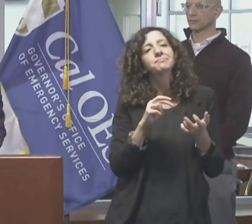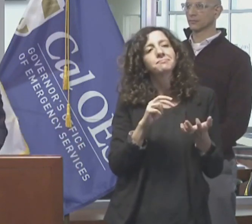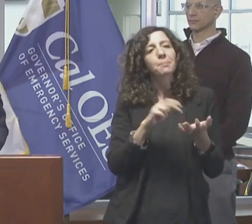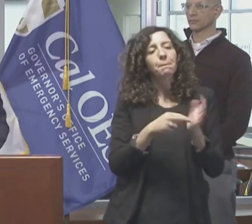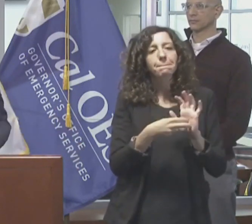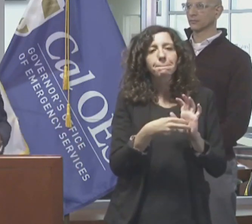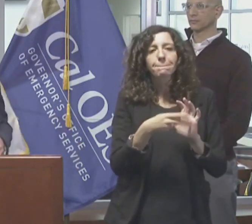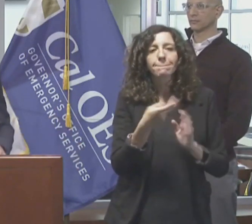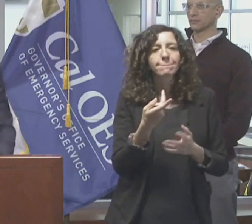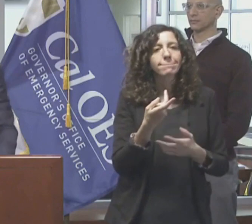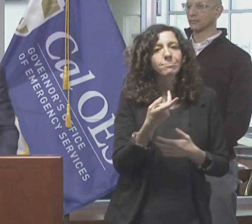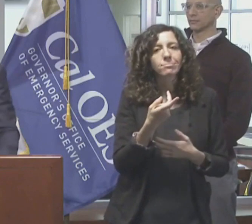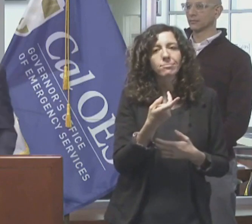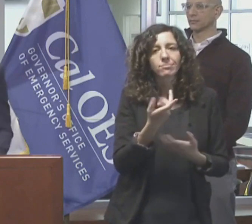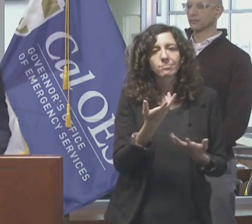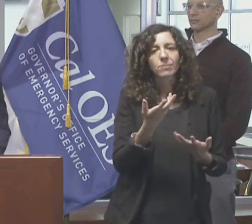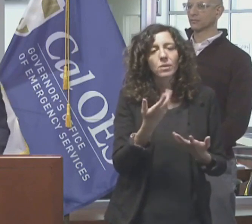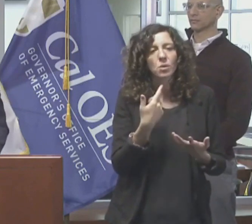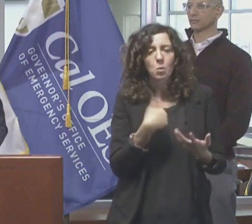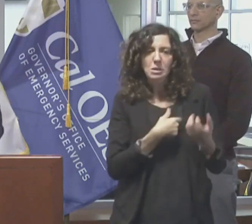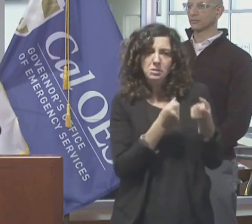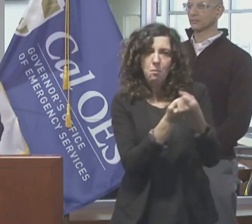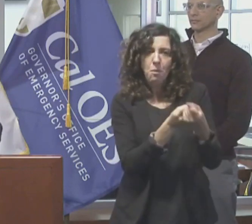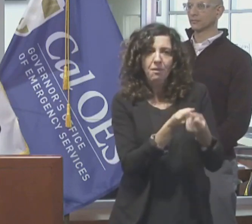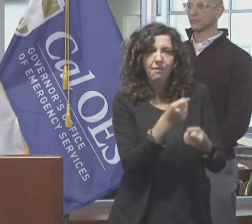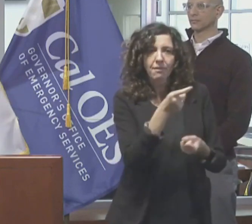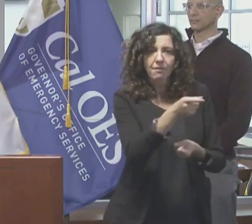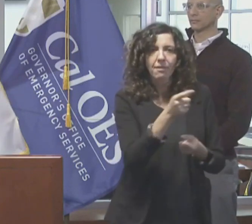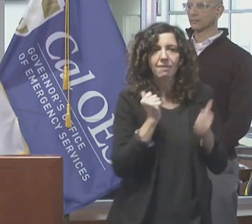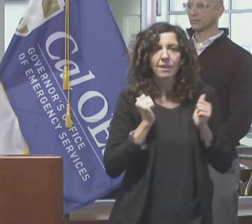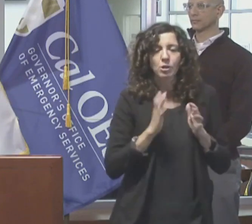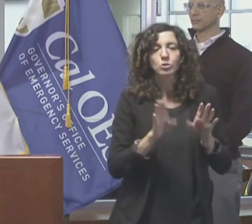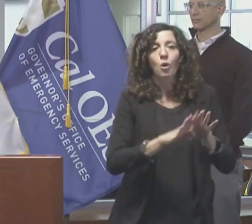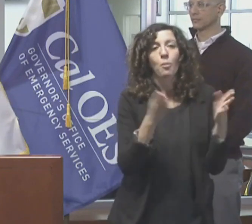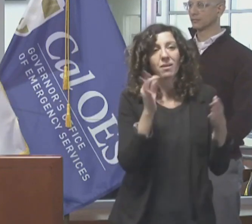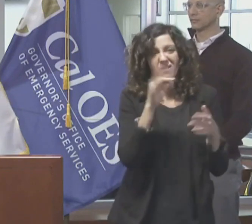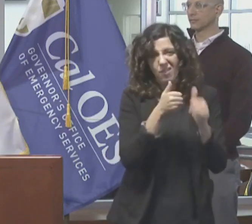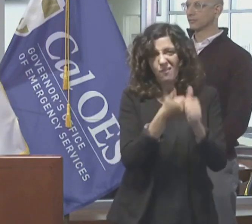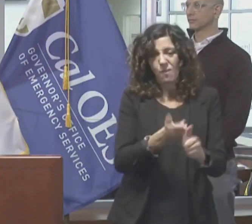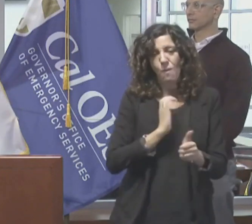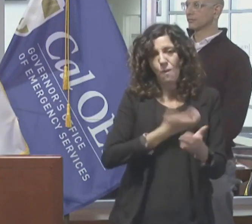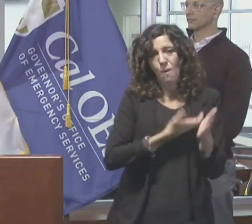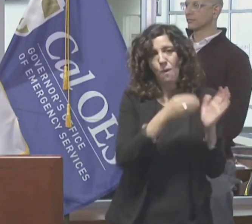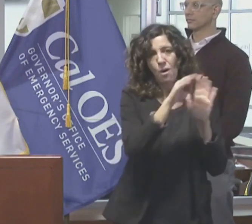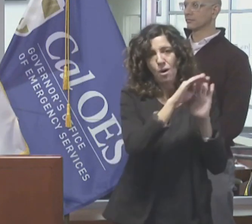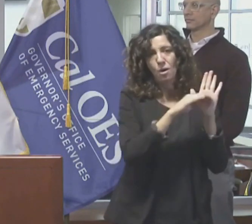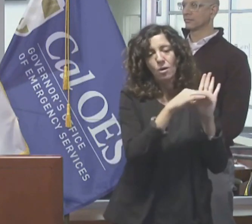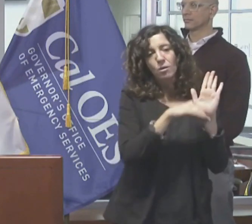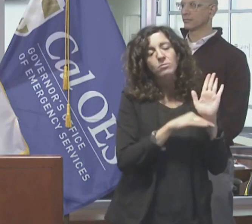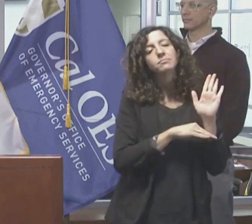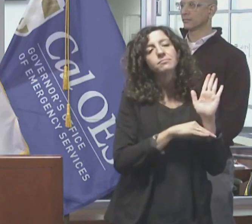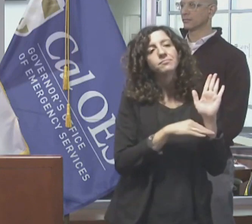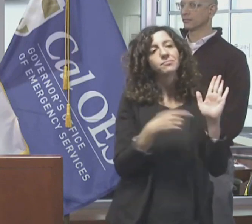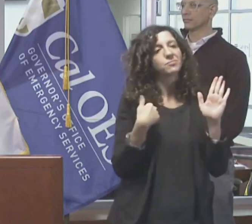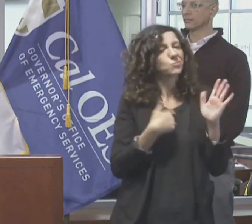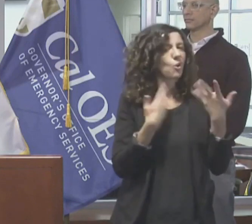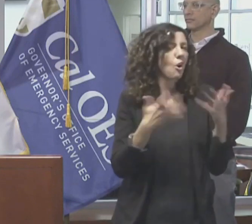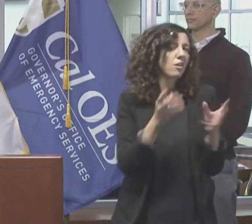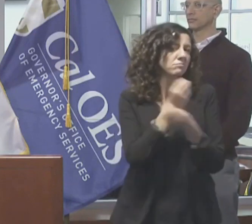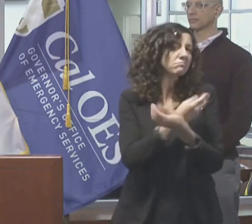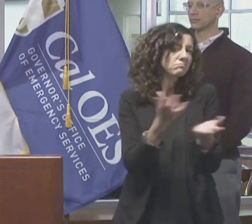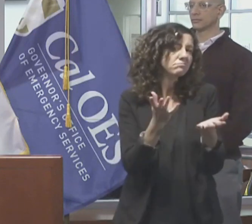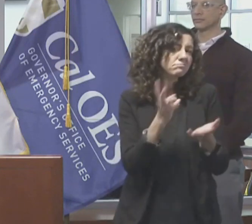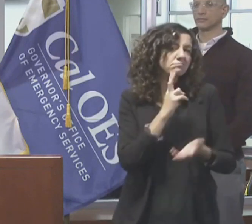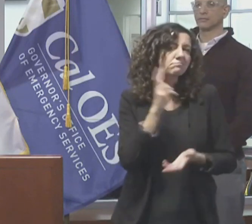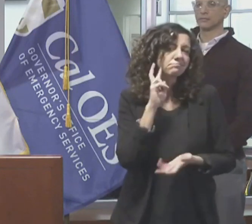framework to which we would support the theaters remaining open, and we have queuing guidelines, and we laid those out in very